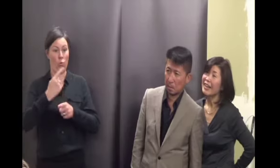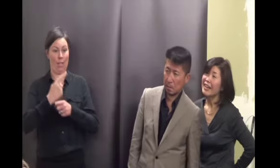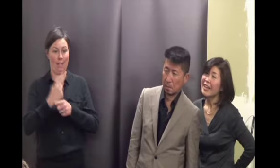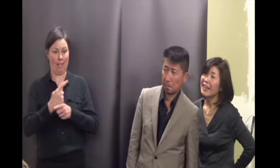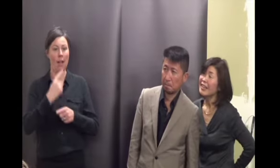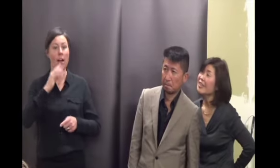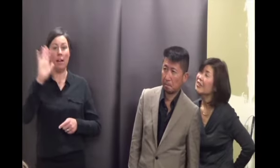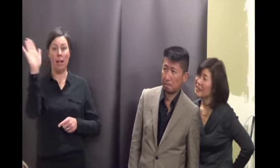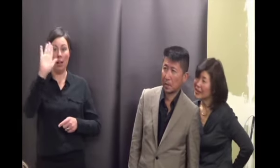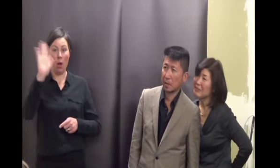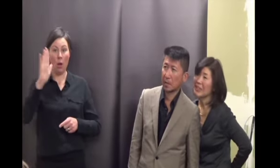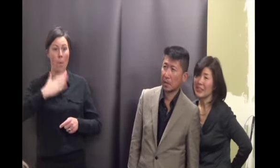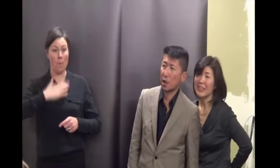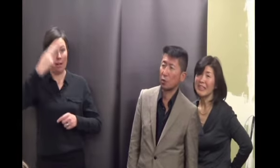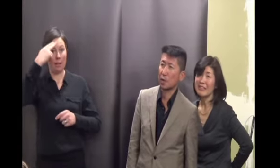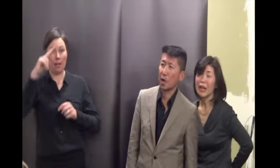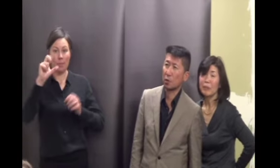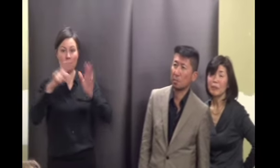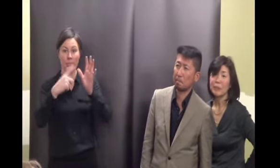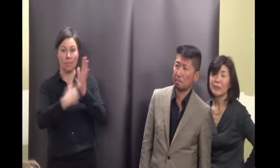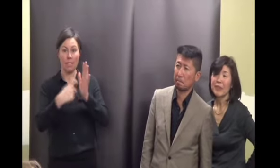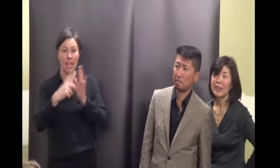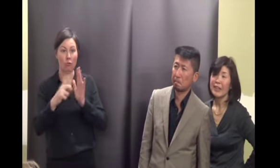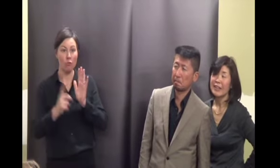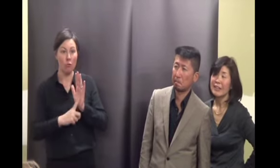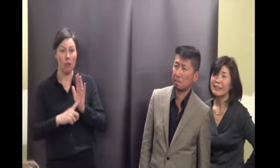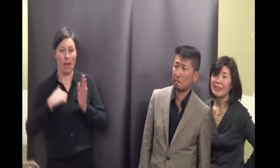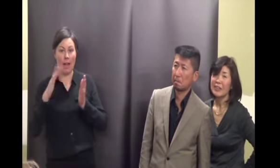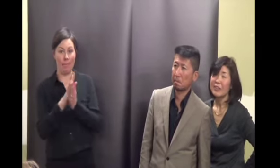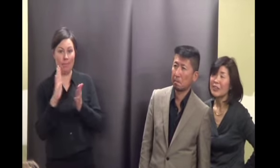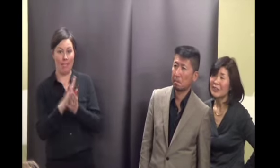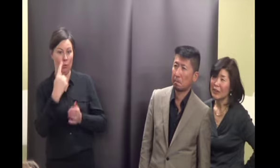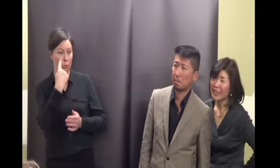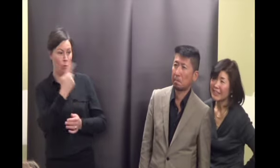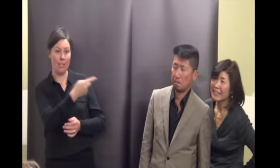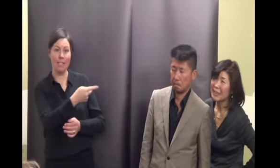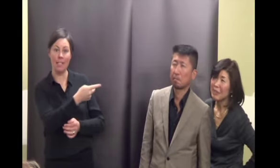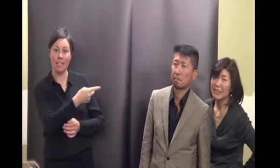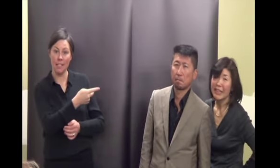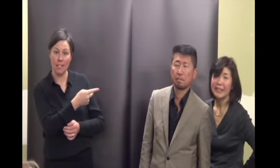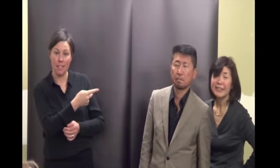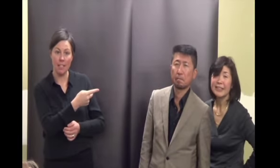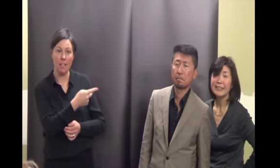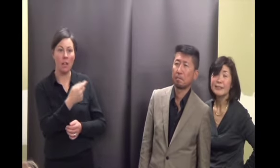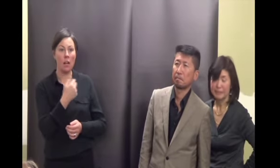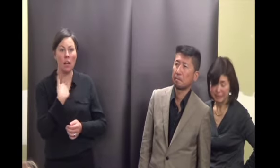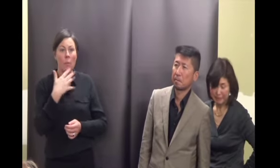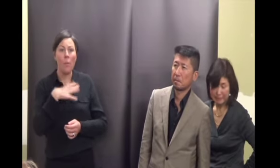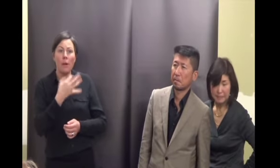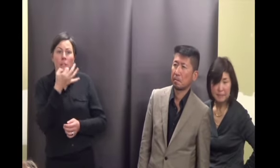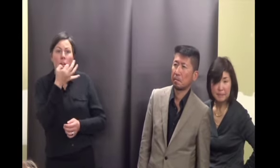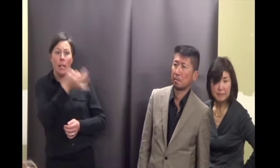Hello, my name is Carol. I'm pleased to meet the two of you. I would